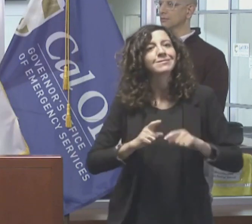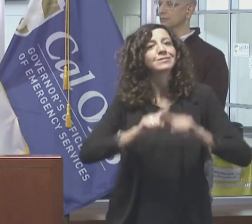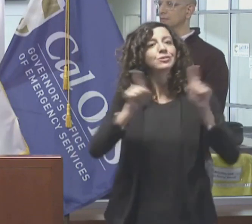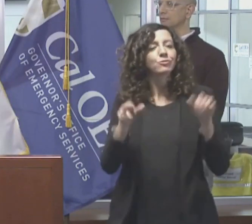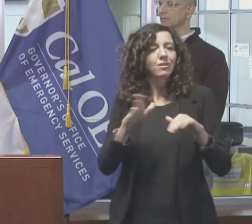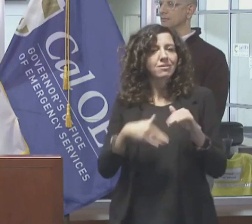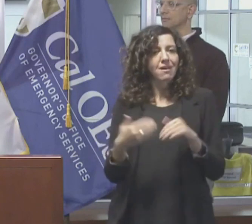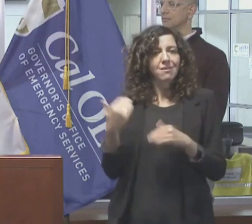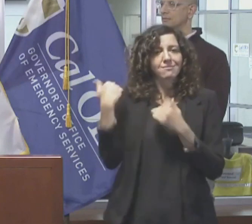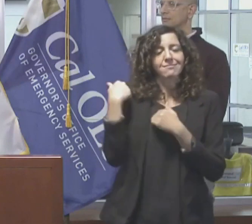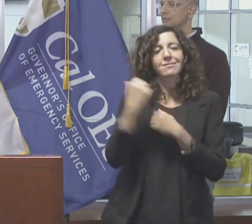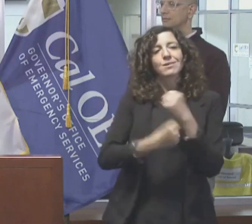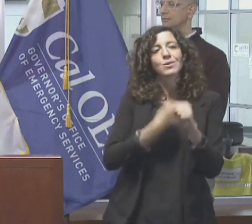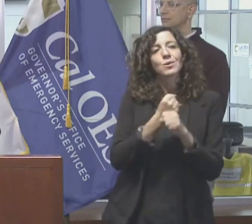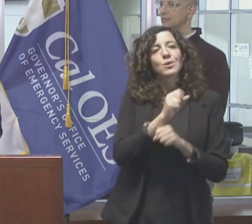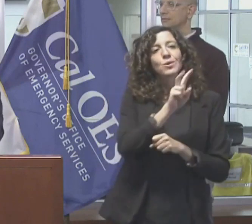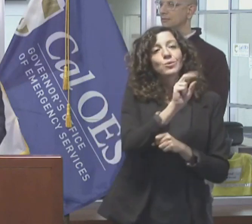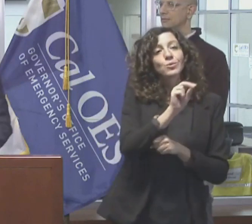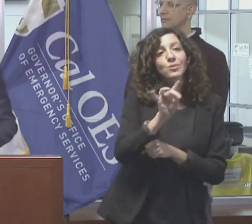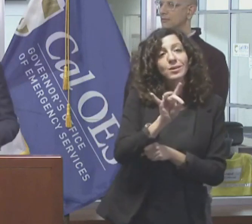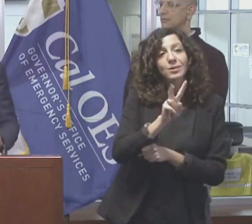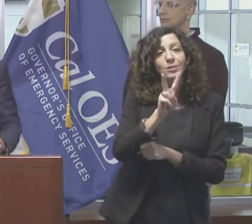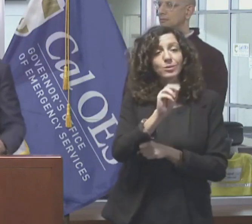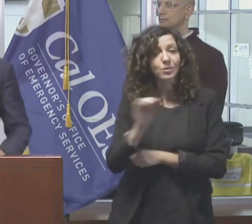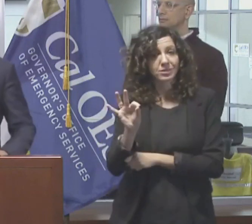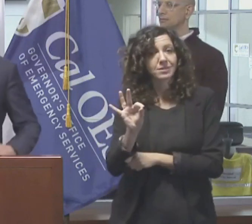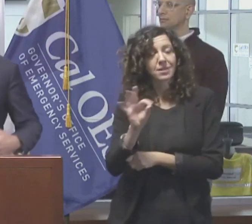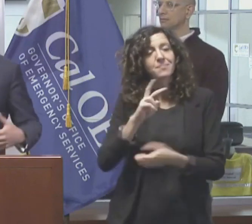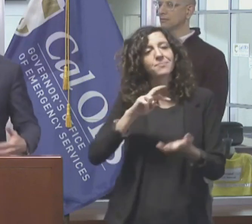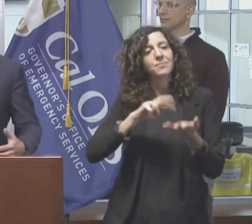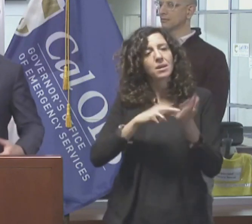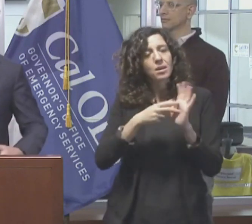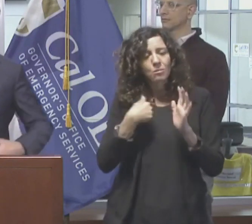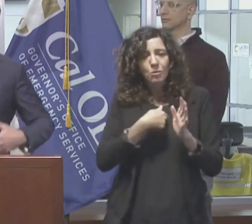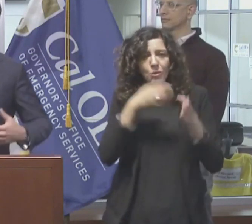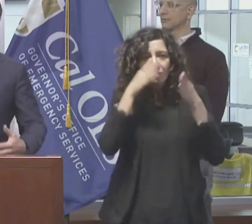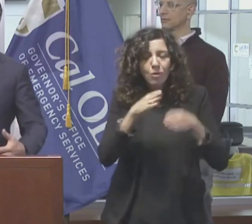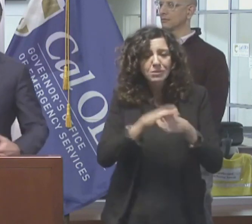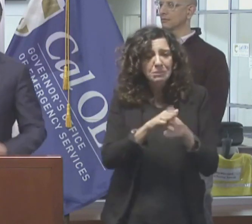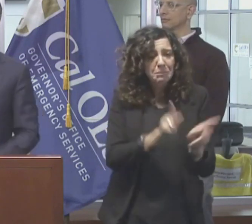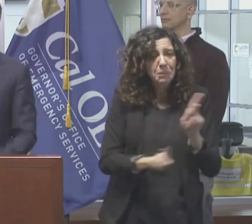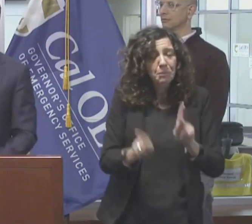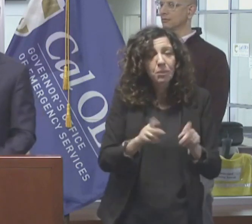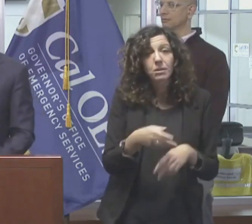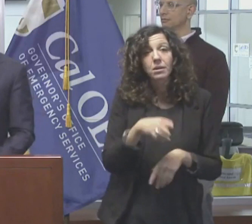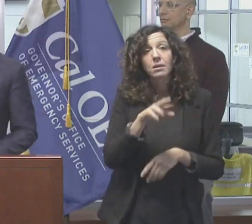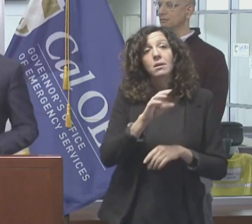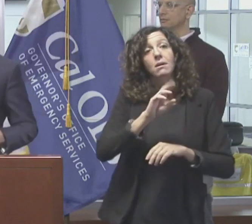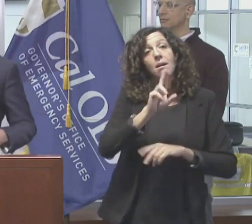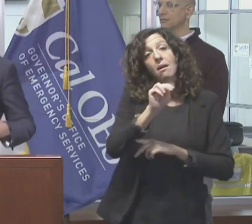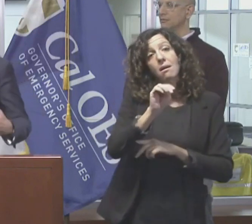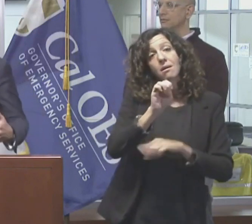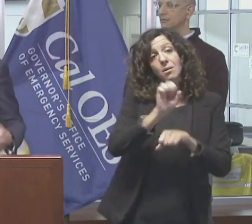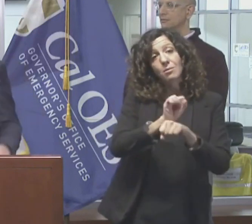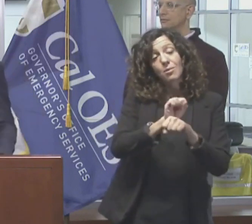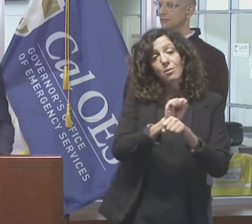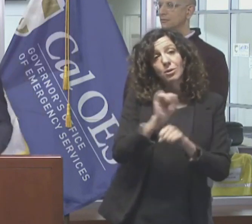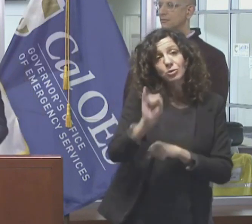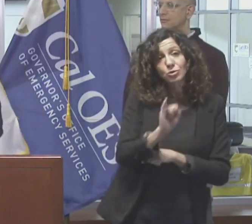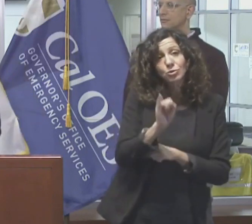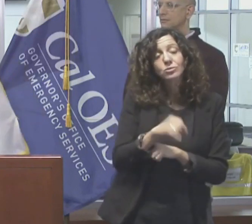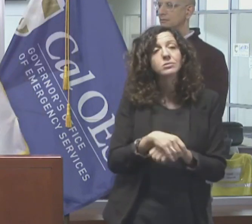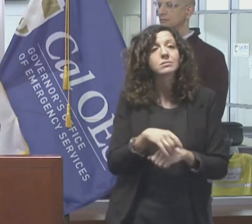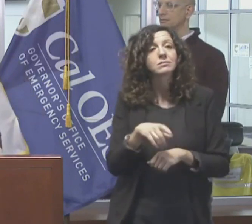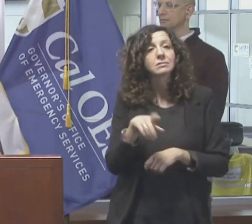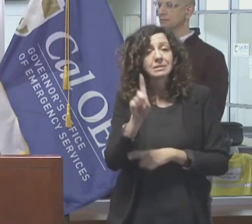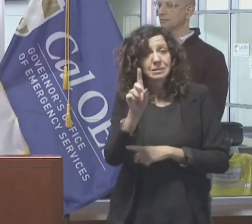2008-2009 years. We have to really focus on individuals. So looking at our unemployment insurance, our disability insurance, looking at how we can